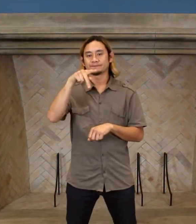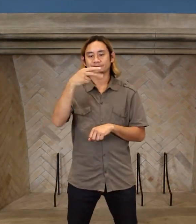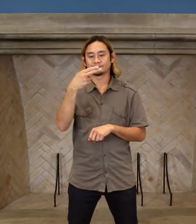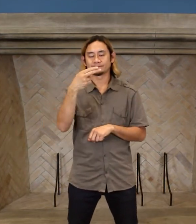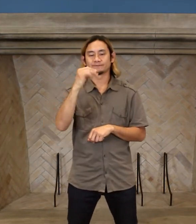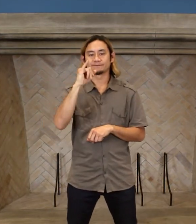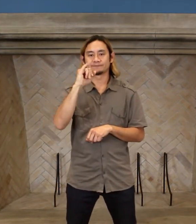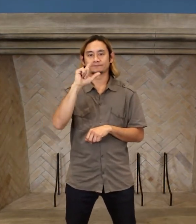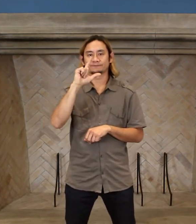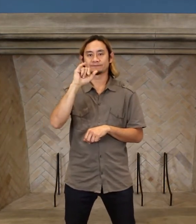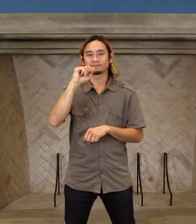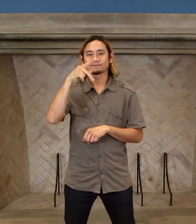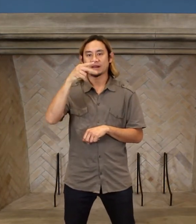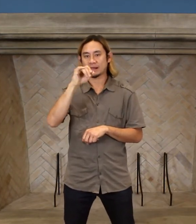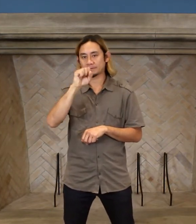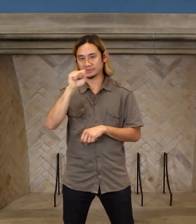I was born in the Philippines.